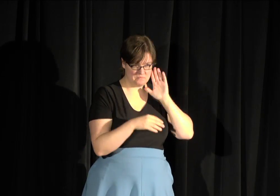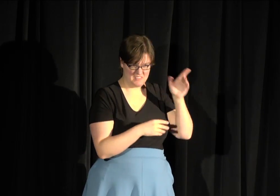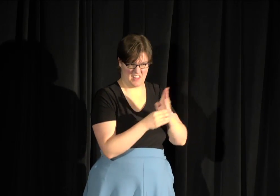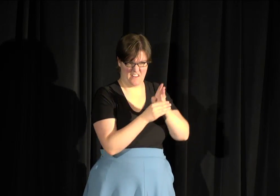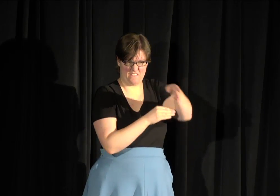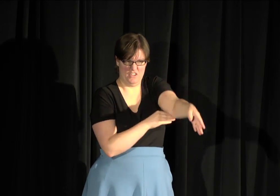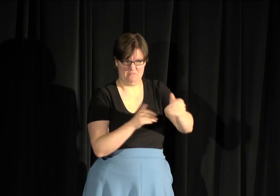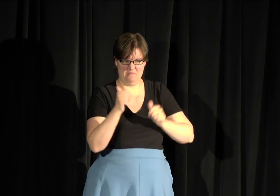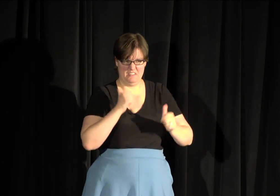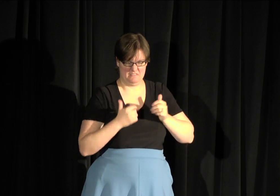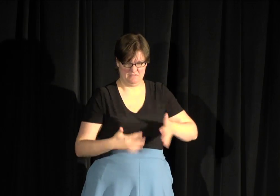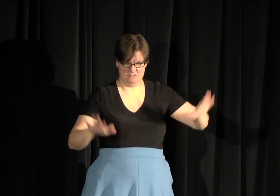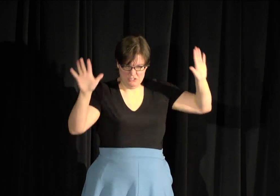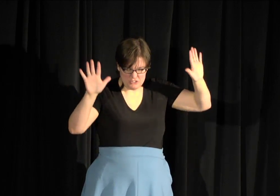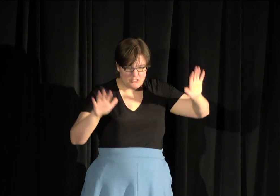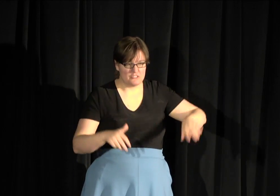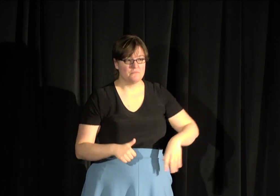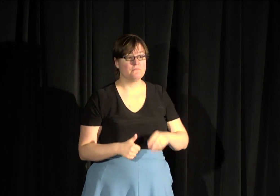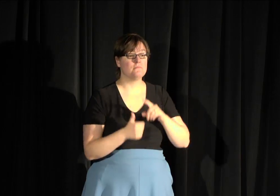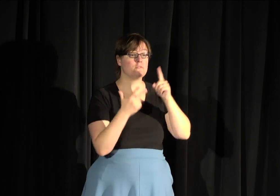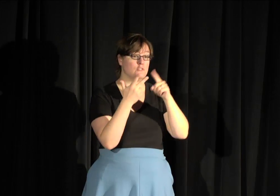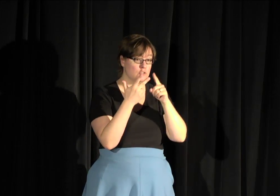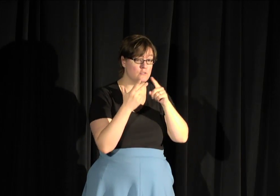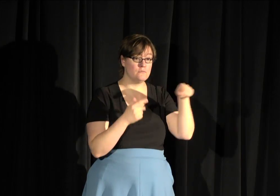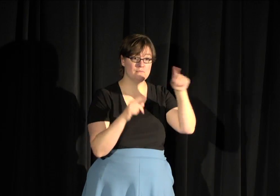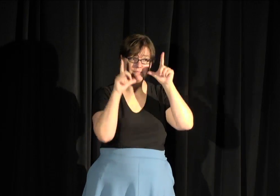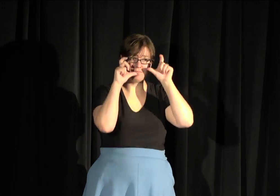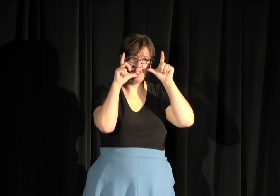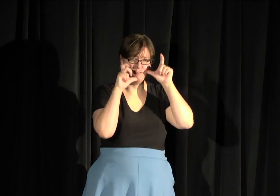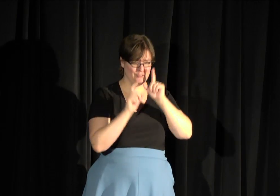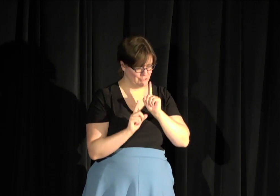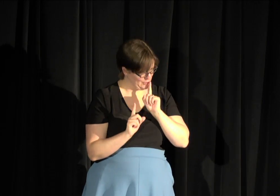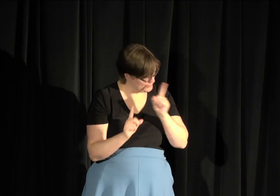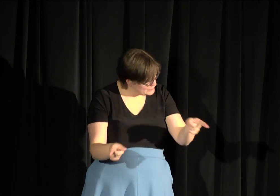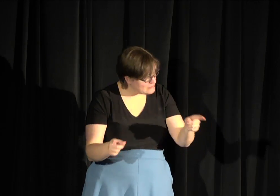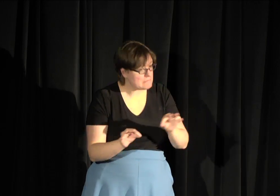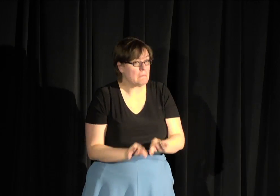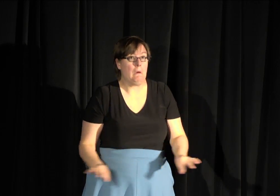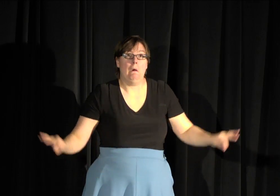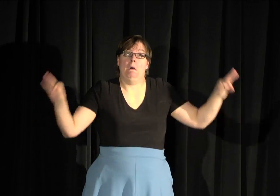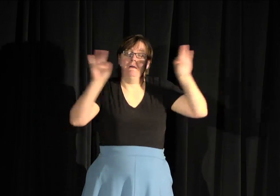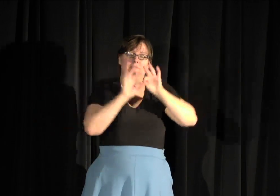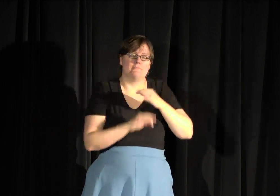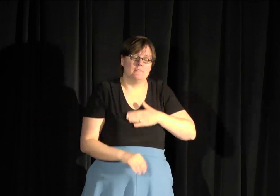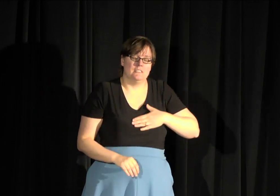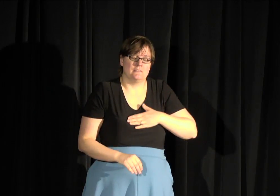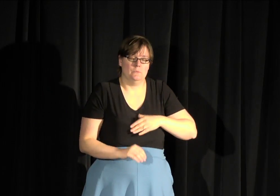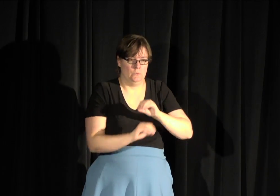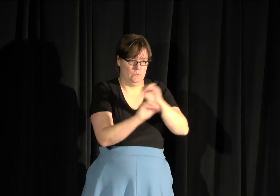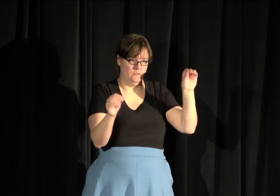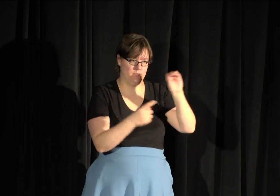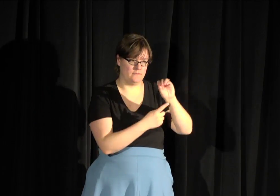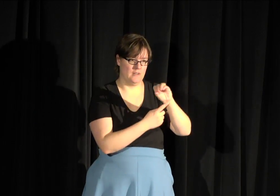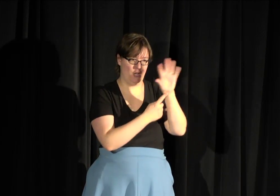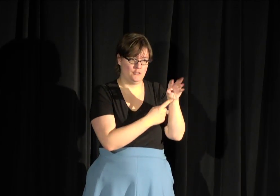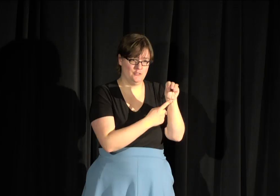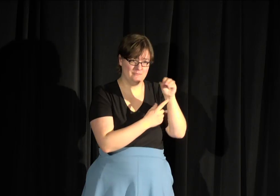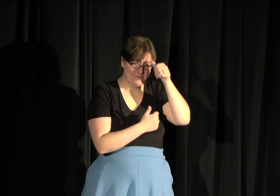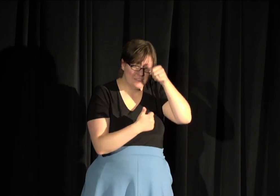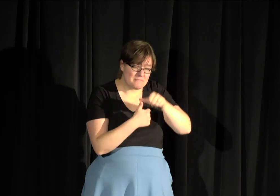light snacks, and we can have those after. If you want to take pictures, absolutely. But the big important thing is here, please do not